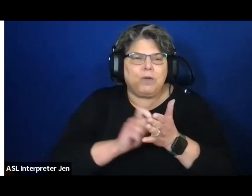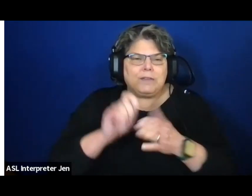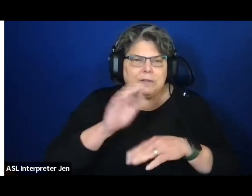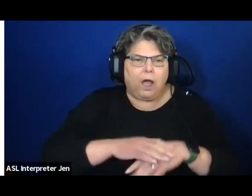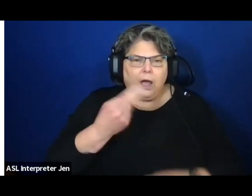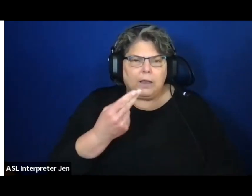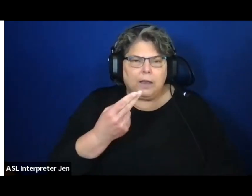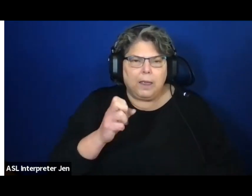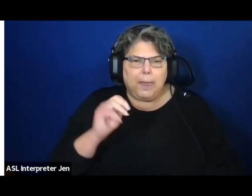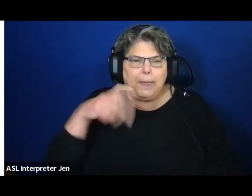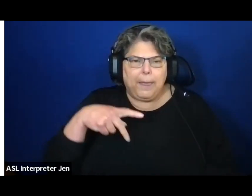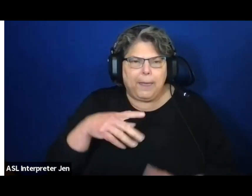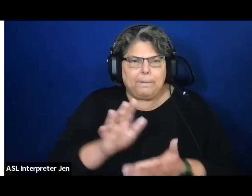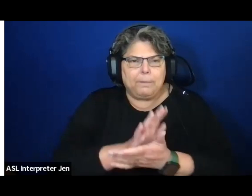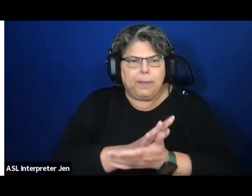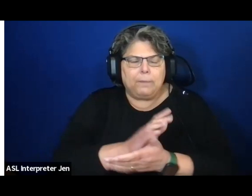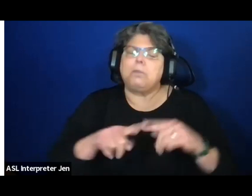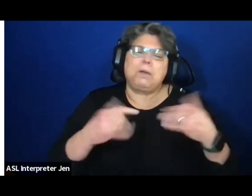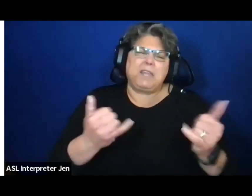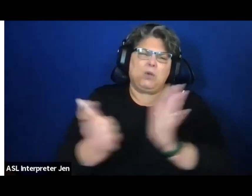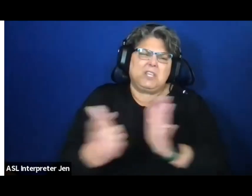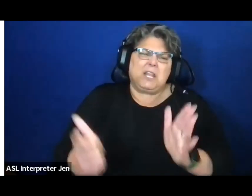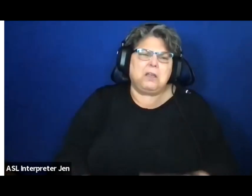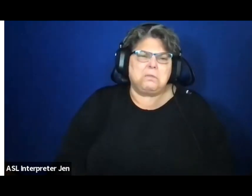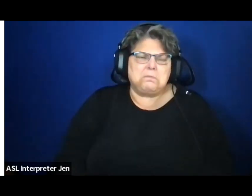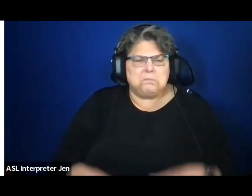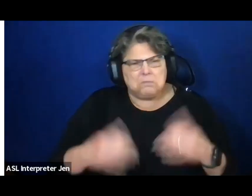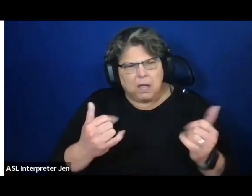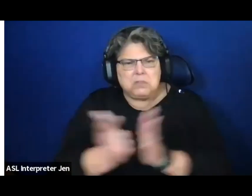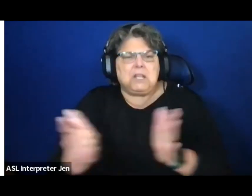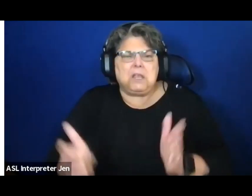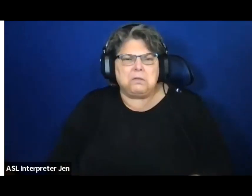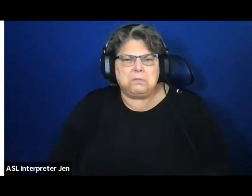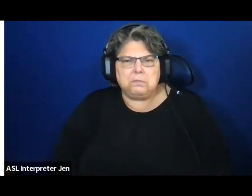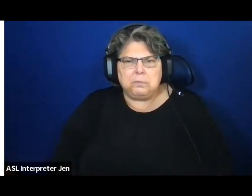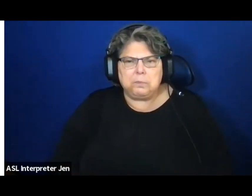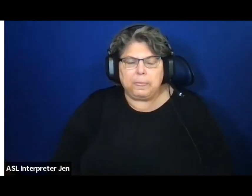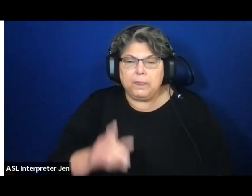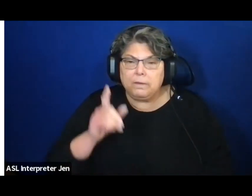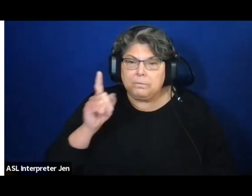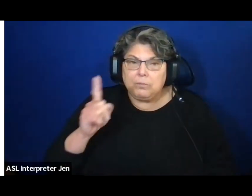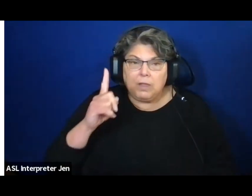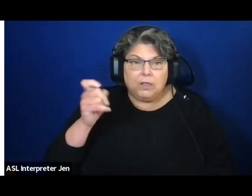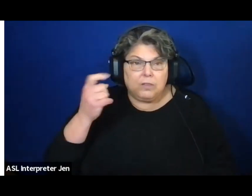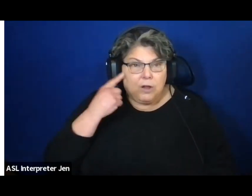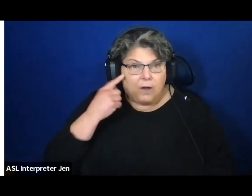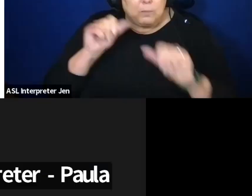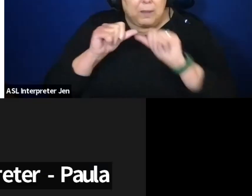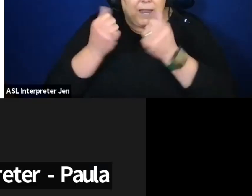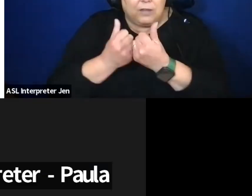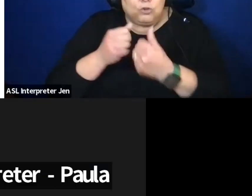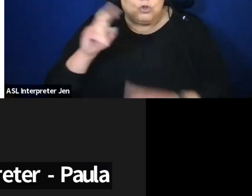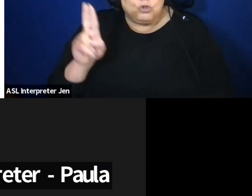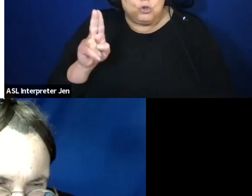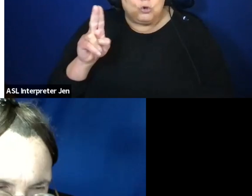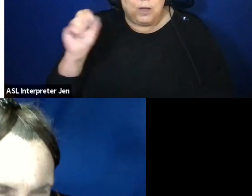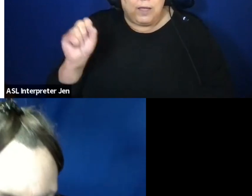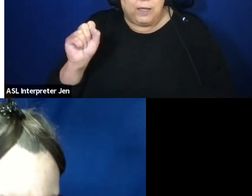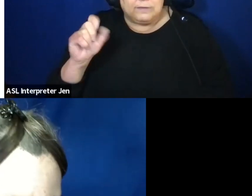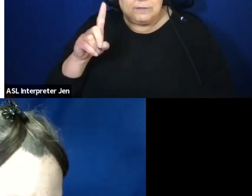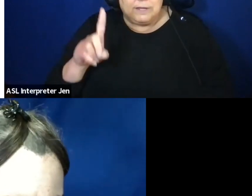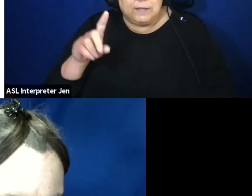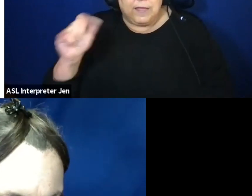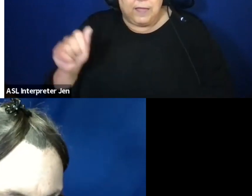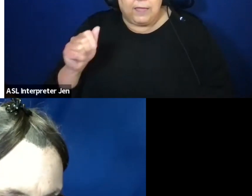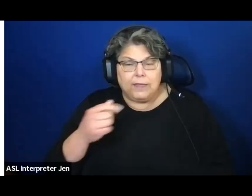illegal. Hemp is illegal. Over here, the government's own agency, USDA, said hemp